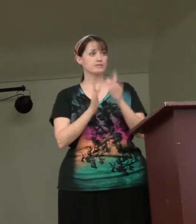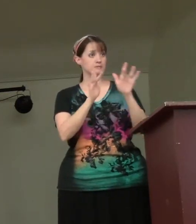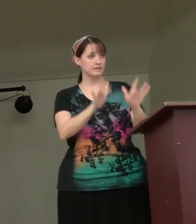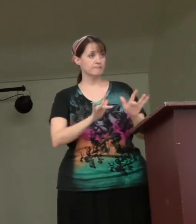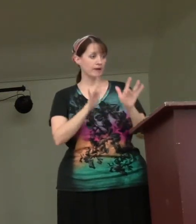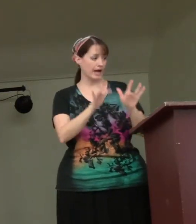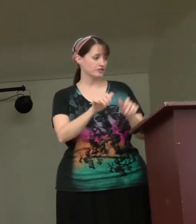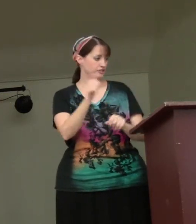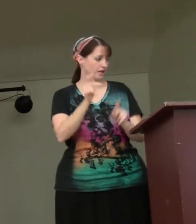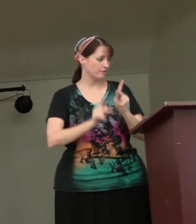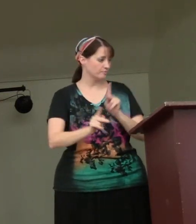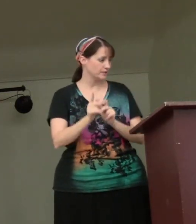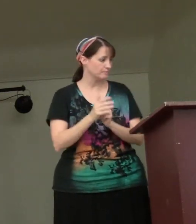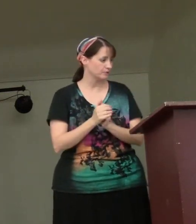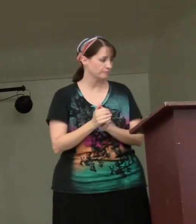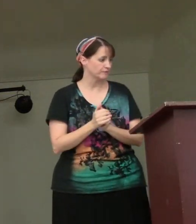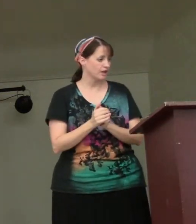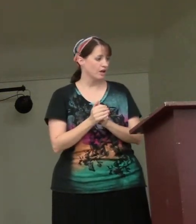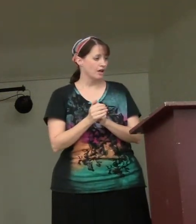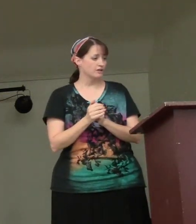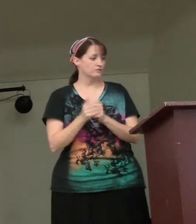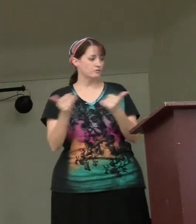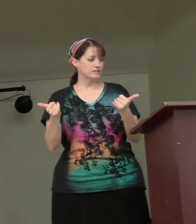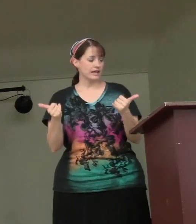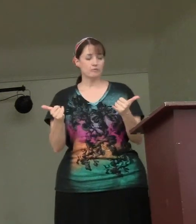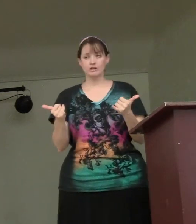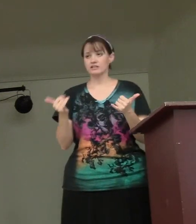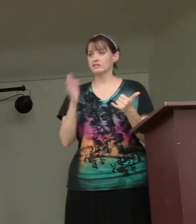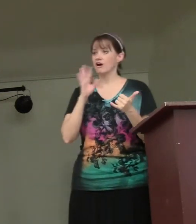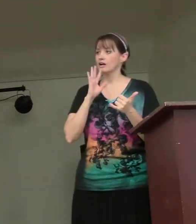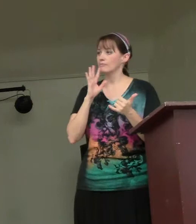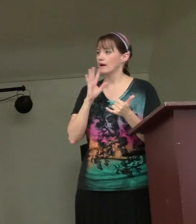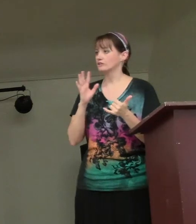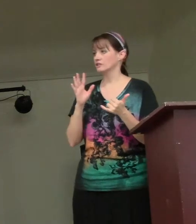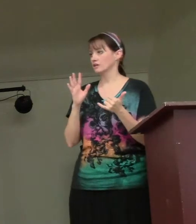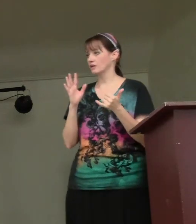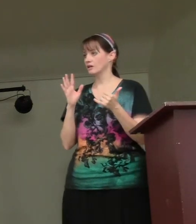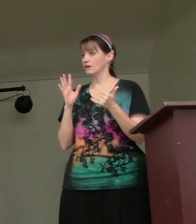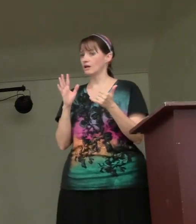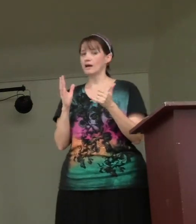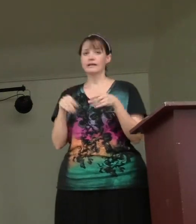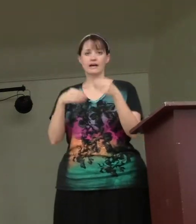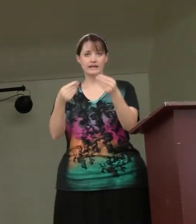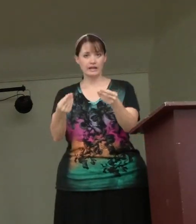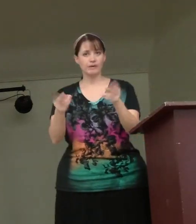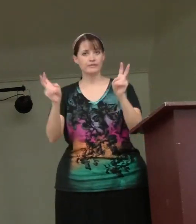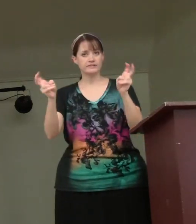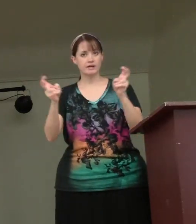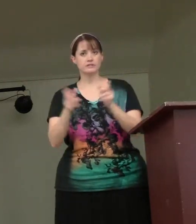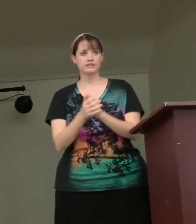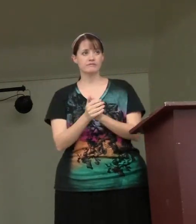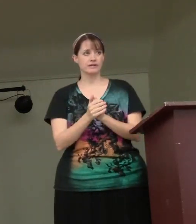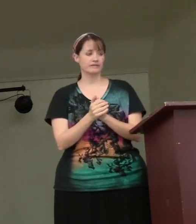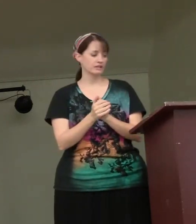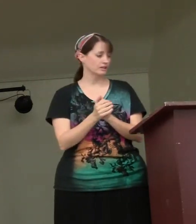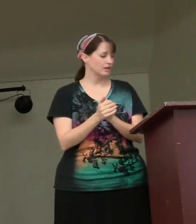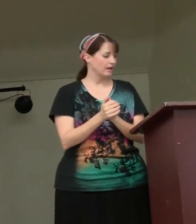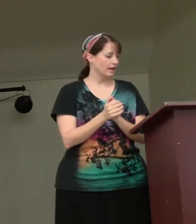to be compassionate to other people. So today we're going to talk about, again, about the subject of giving.